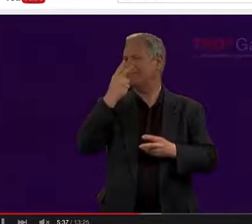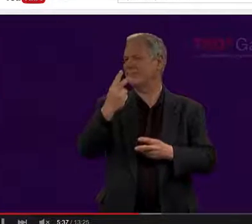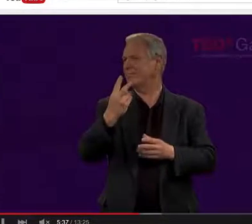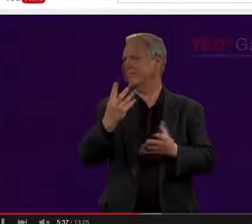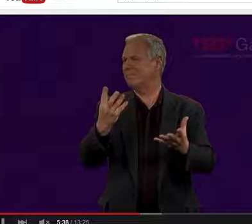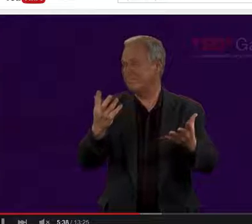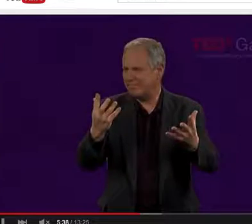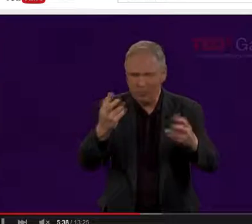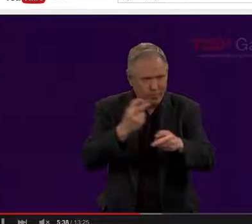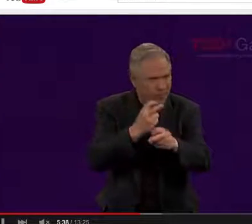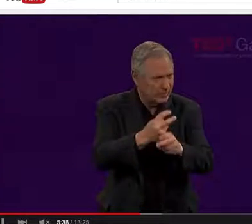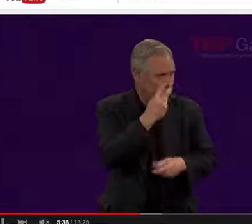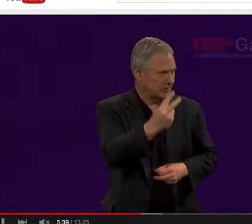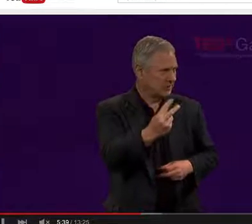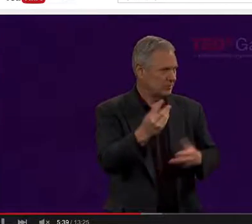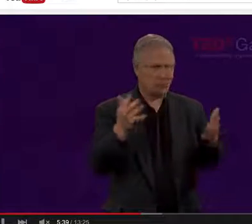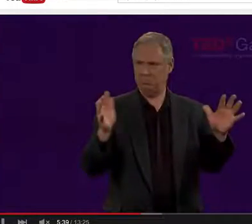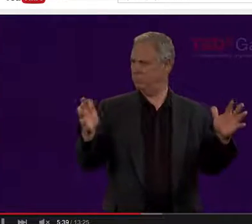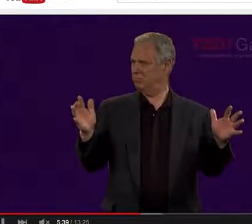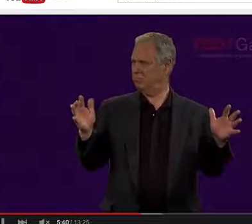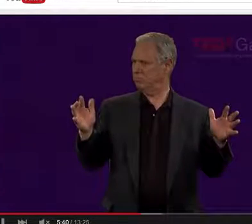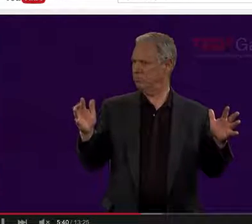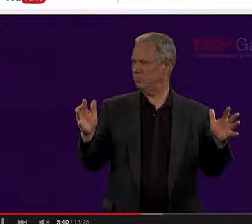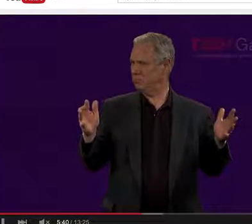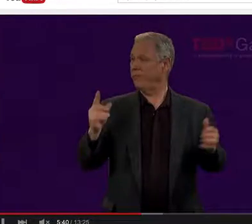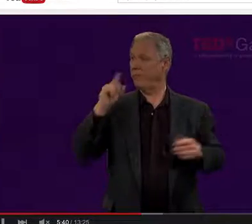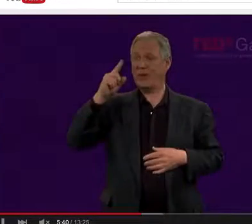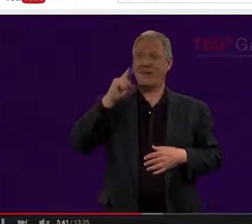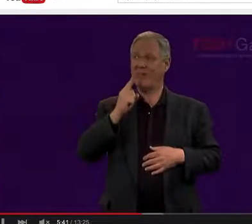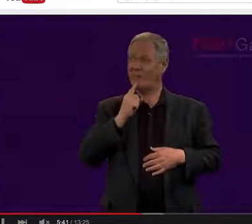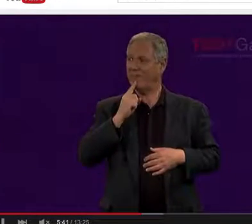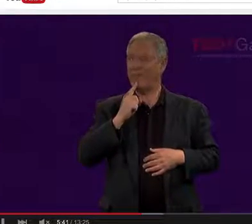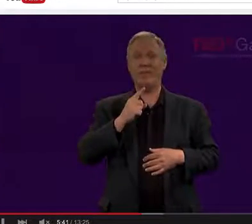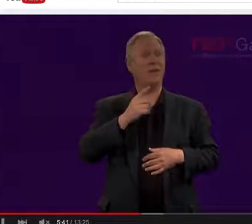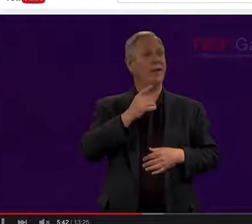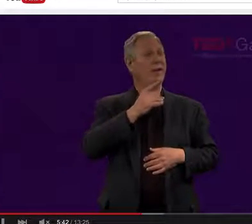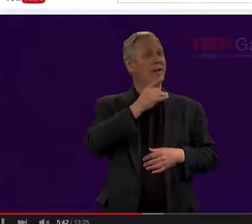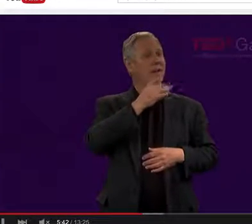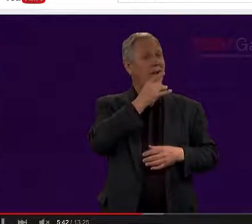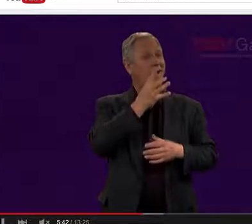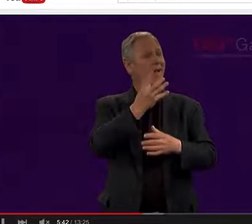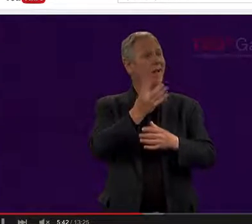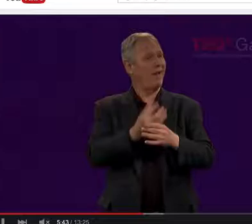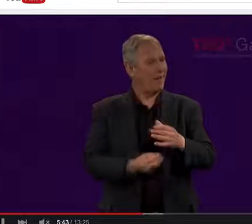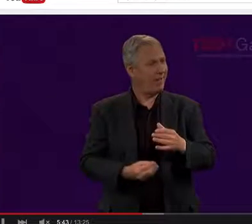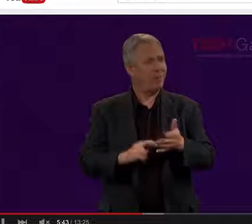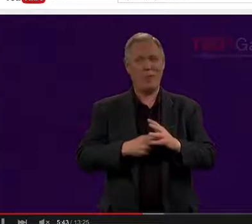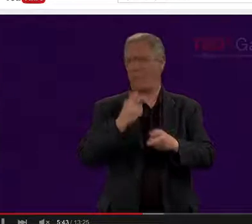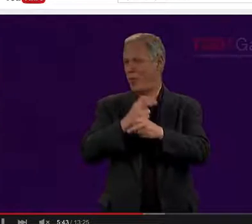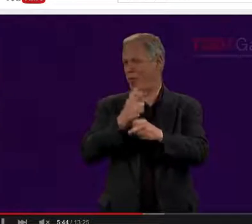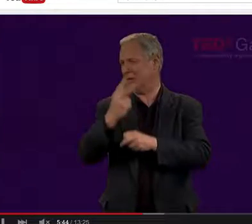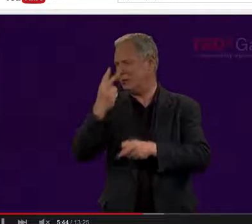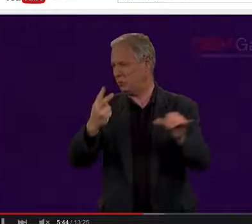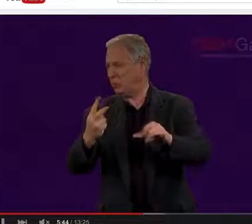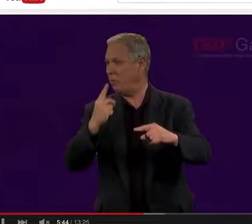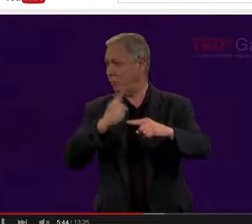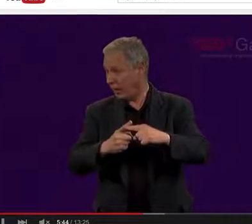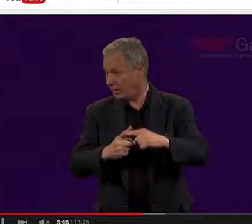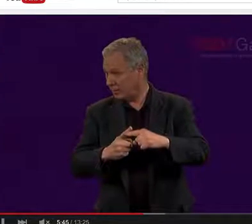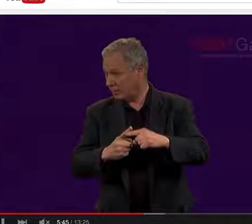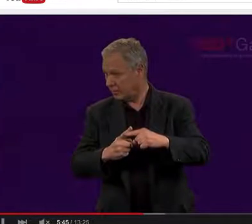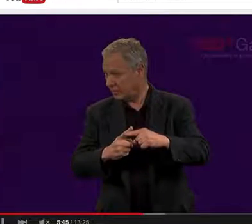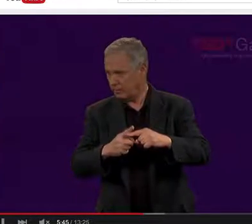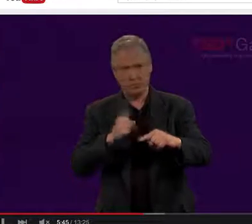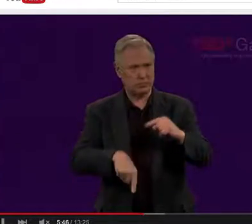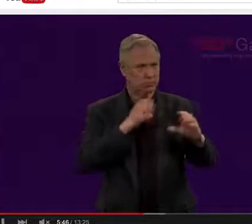For the hearing people, it's they can't really see if the fire goes out, and that's pretty much all that happens to them.